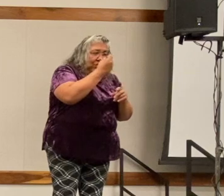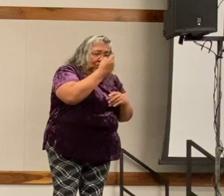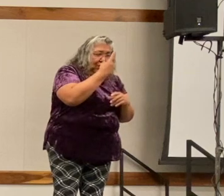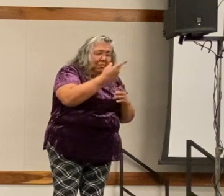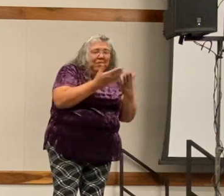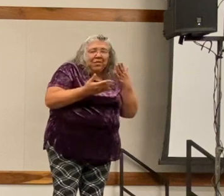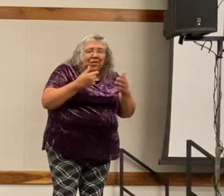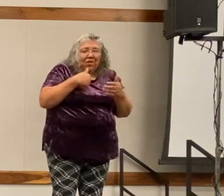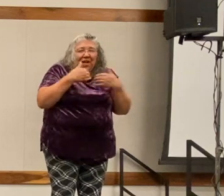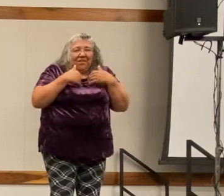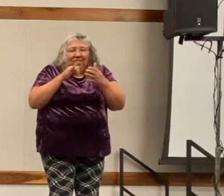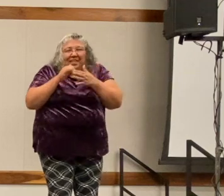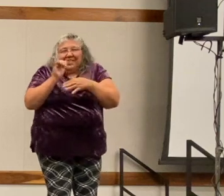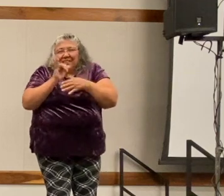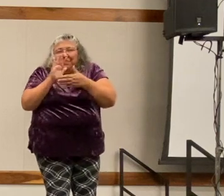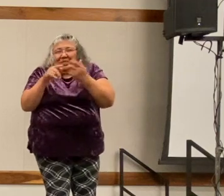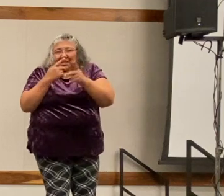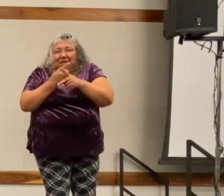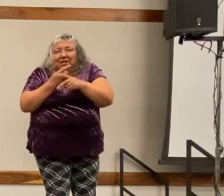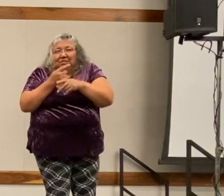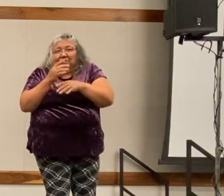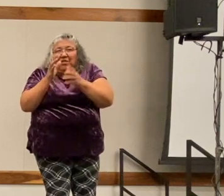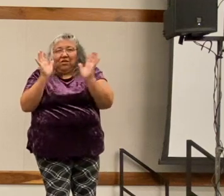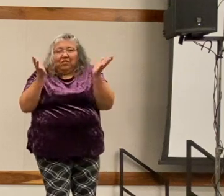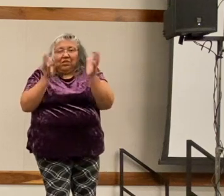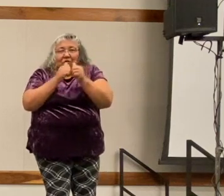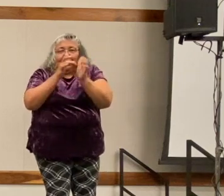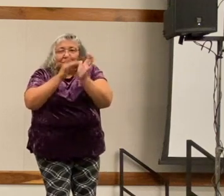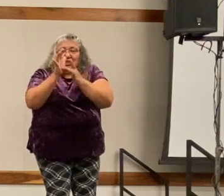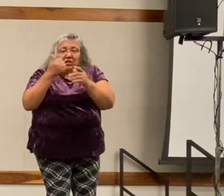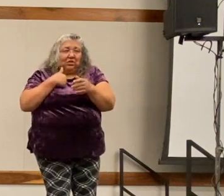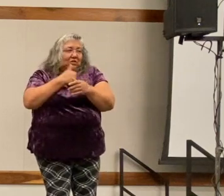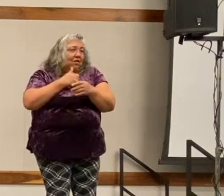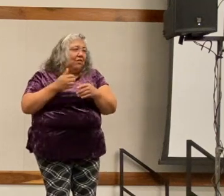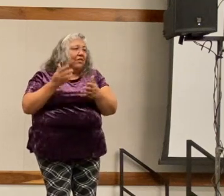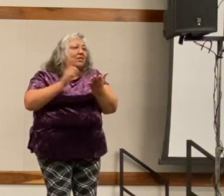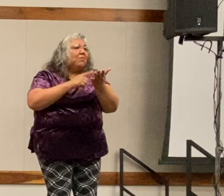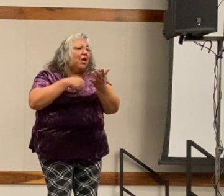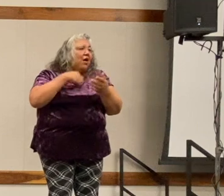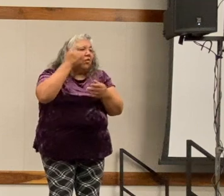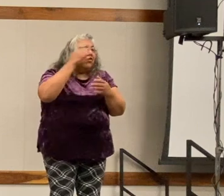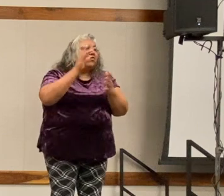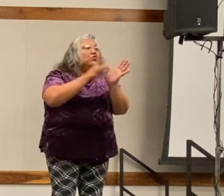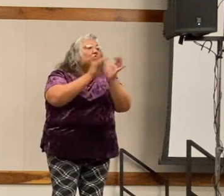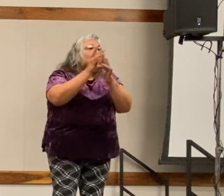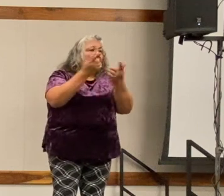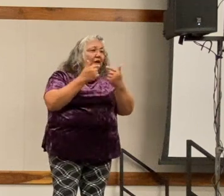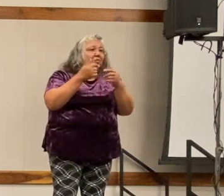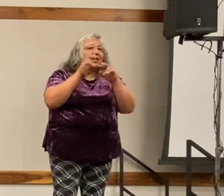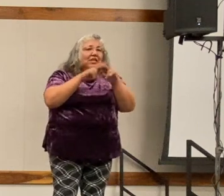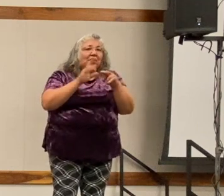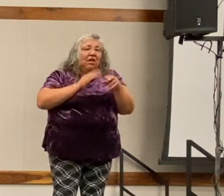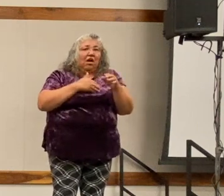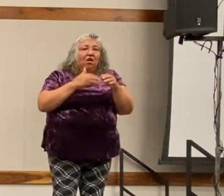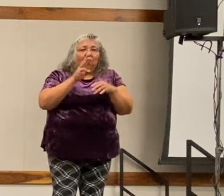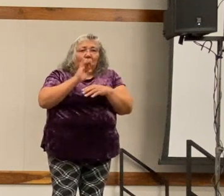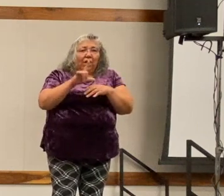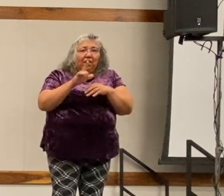maybe we have that same kind of conversation with Jesus ourselves. Sometimes I wonder when Jesus comes and sits at our